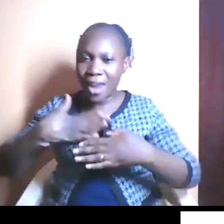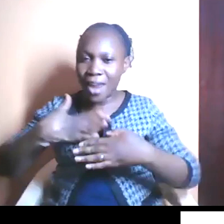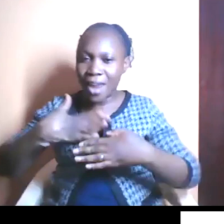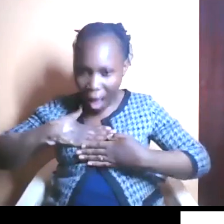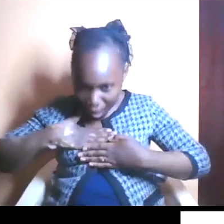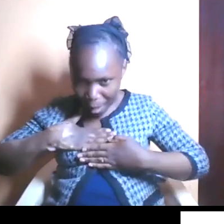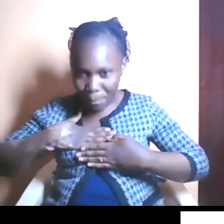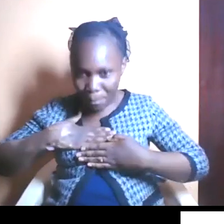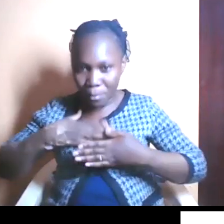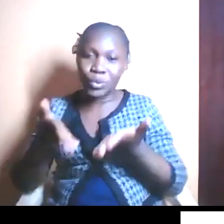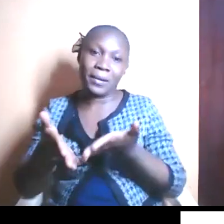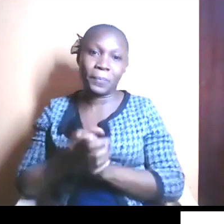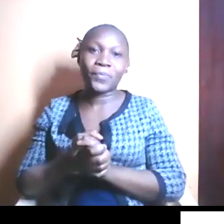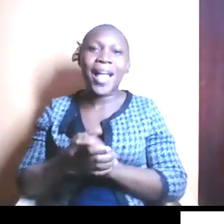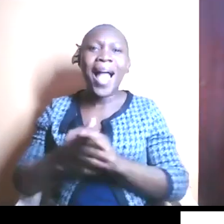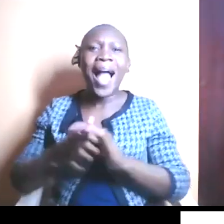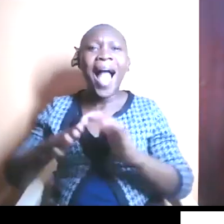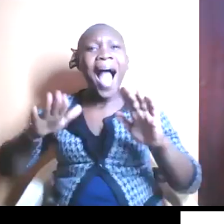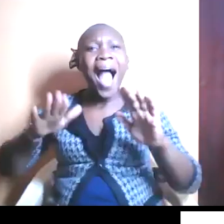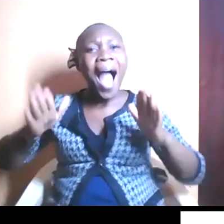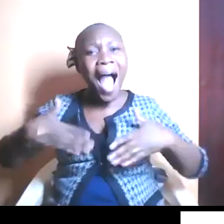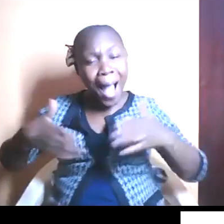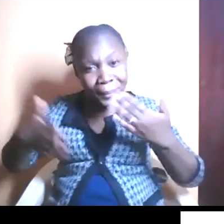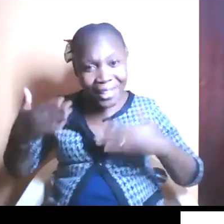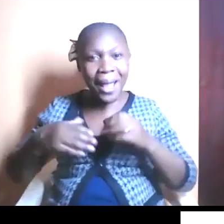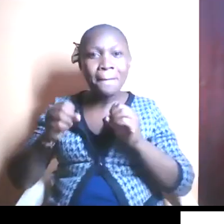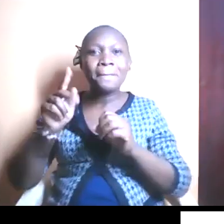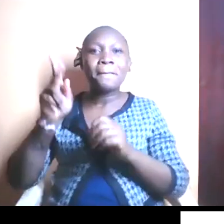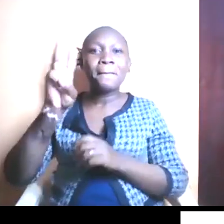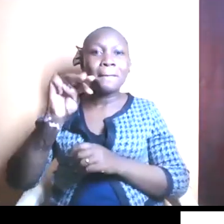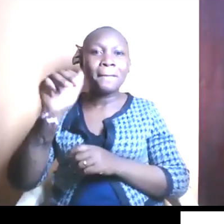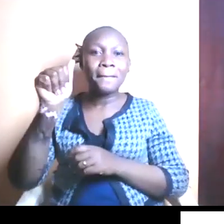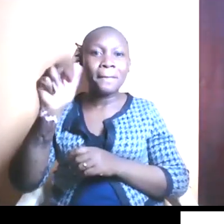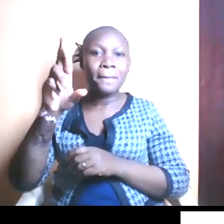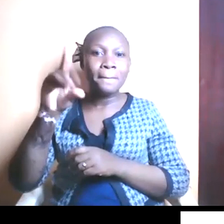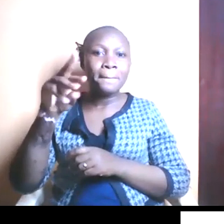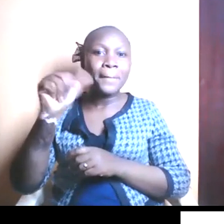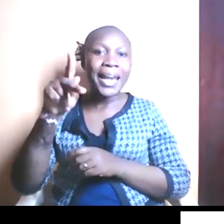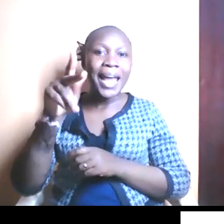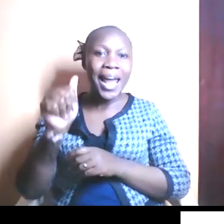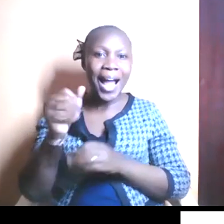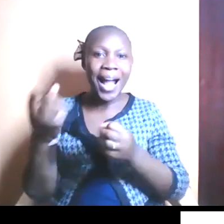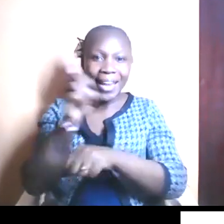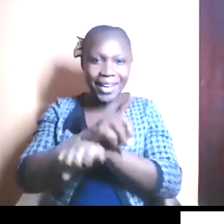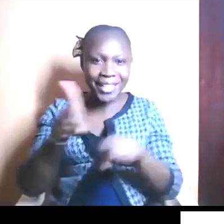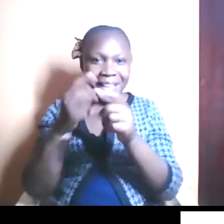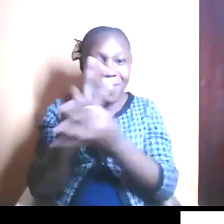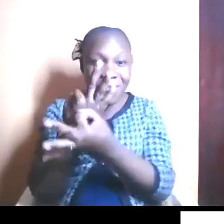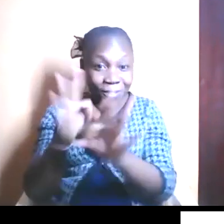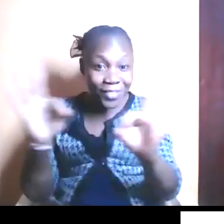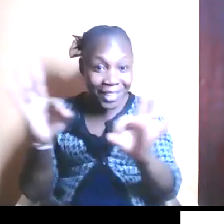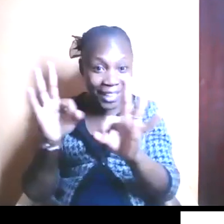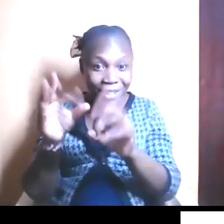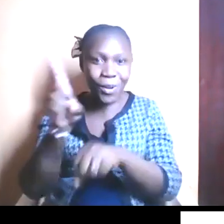happy Madaraka Day. What does the word Madaraka mean? For those of you who may not know Swahili, Madaraka